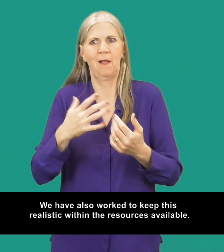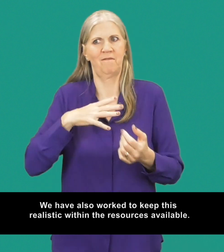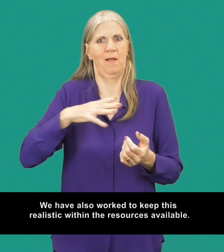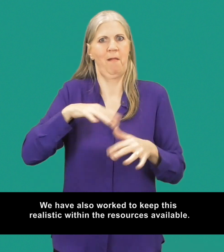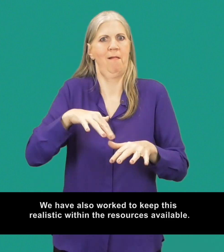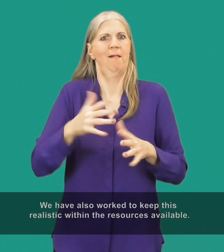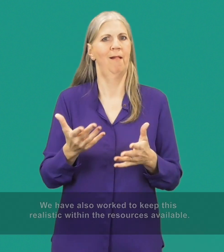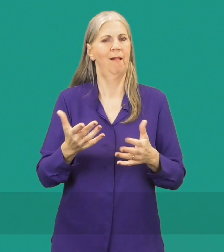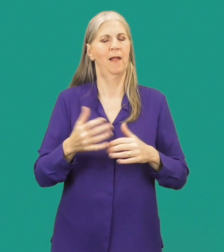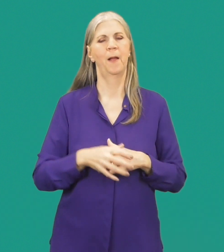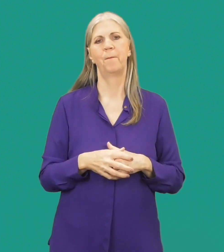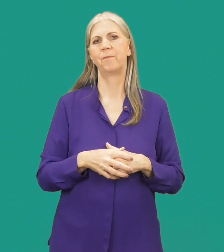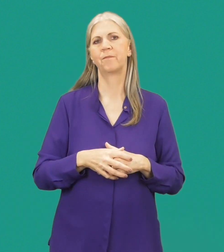This plan is indicative.